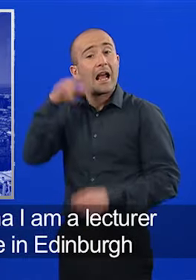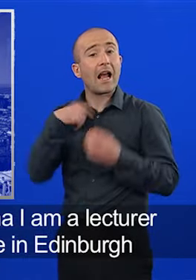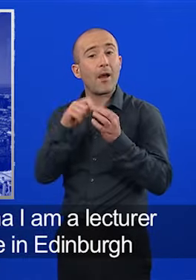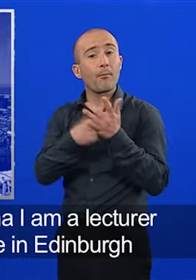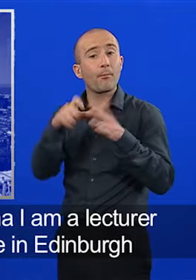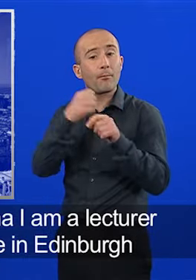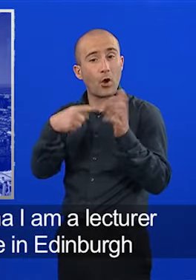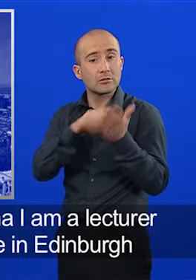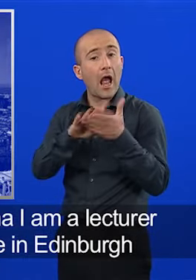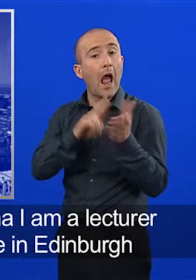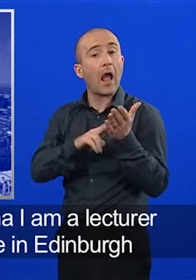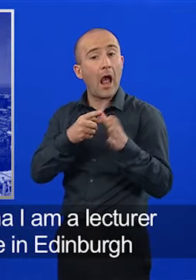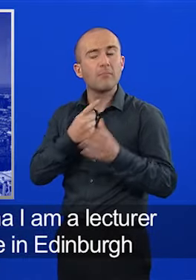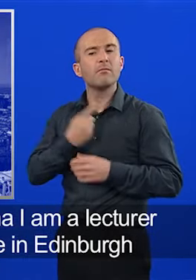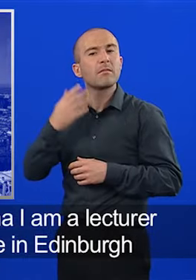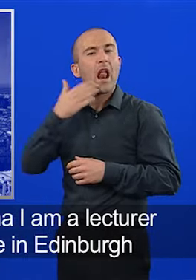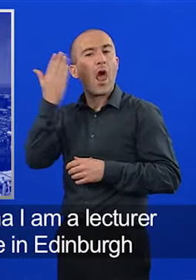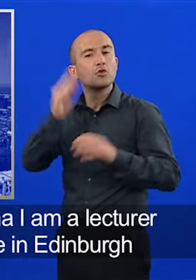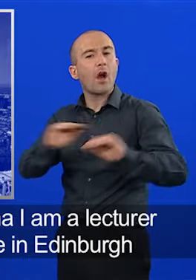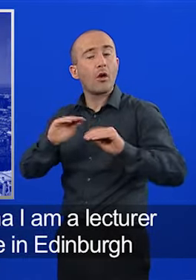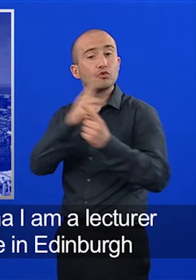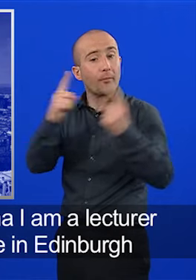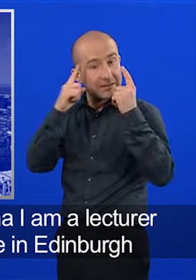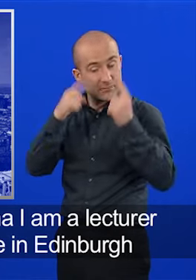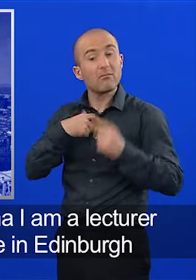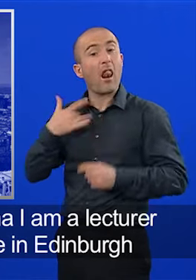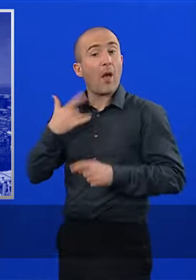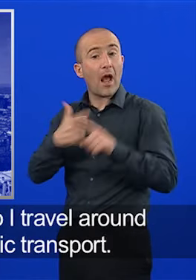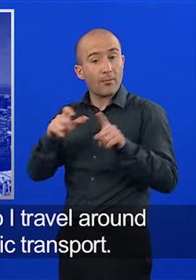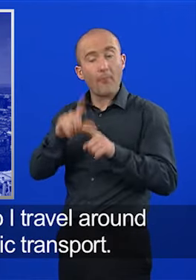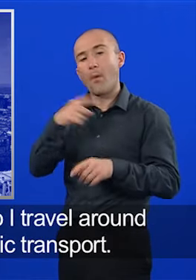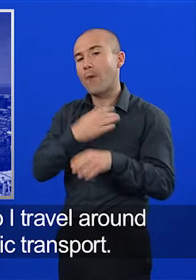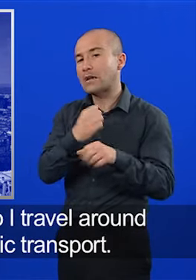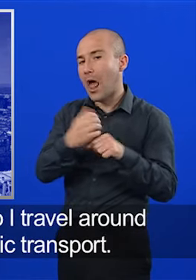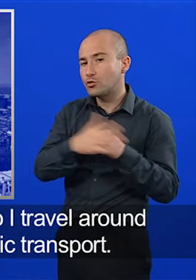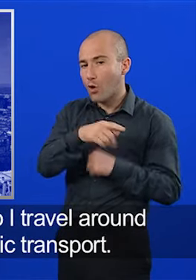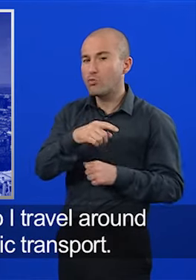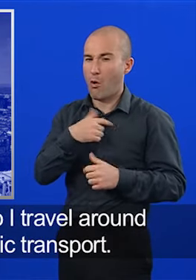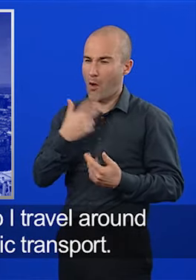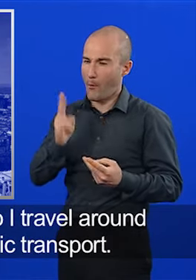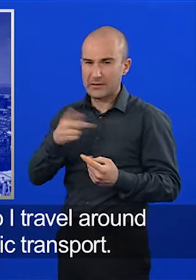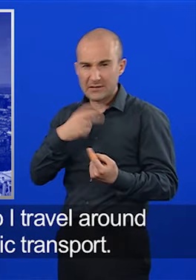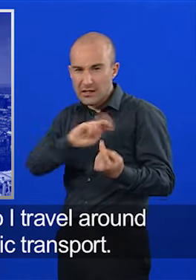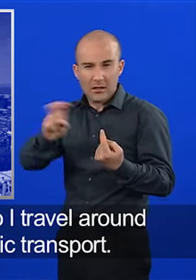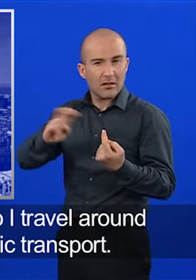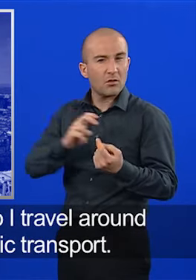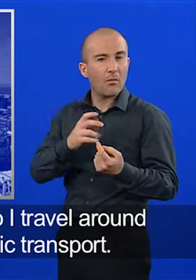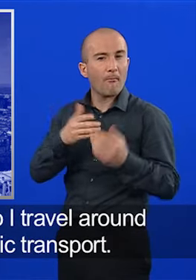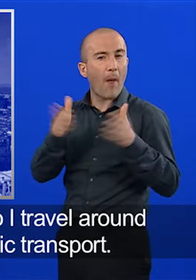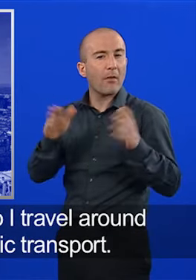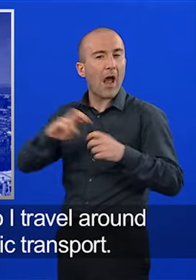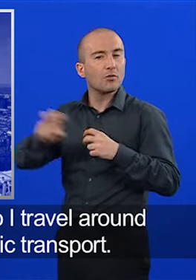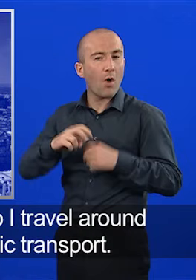My name's Bridgette Hanna. I'm a lecturer at a university and I live in Edinburgh, but I work in Glasgow, so I travel around quite a lot using